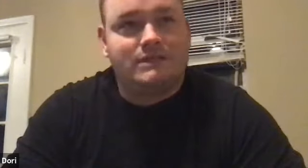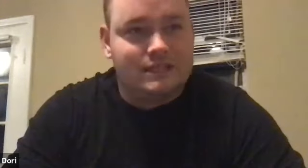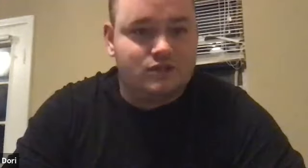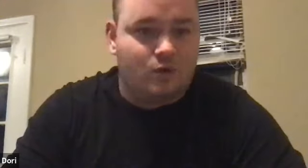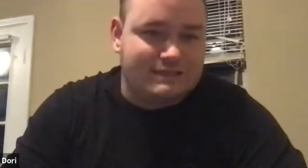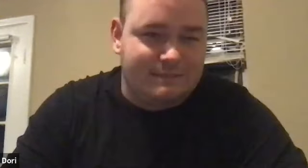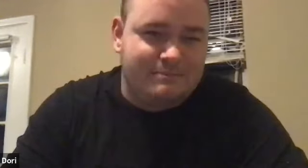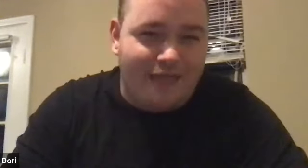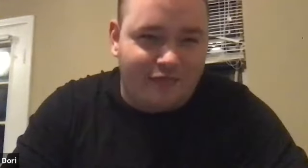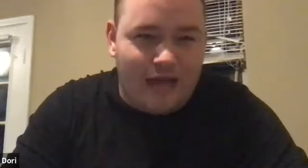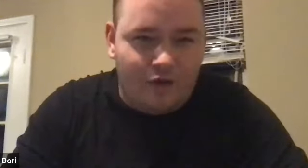years old. His name is Matthew Lowry.